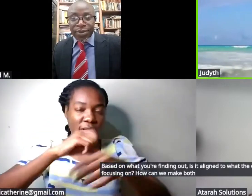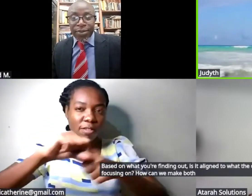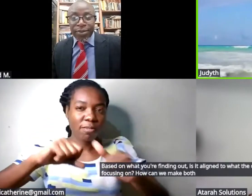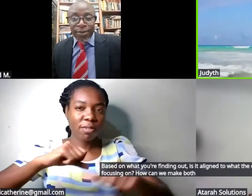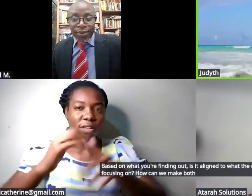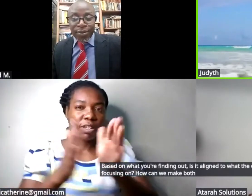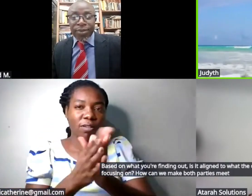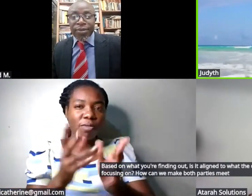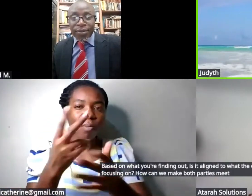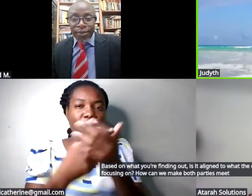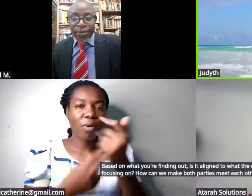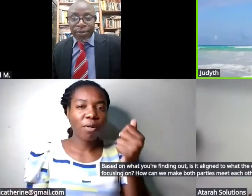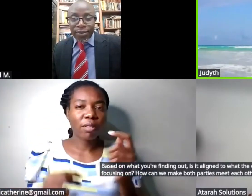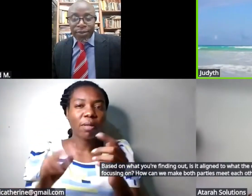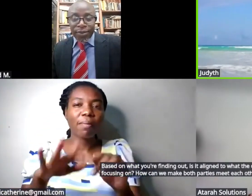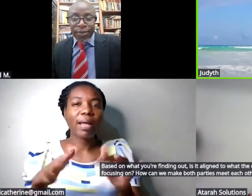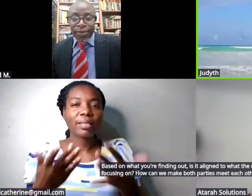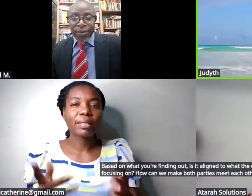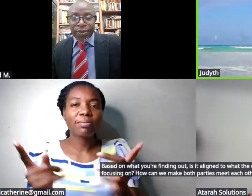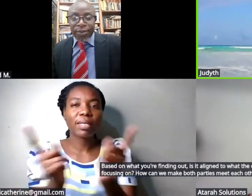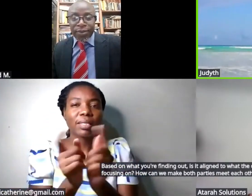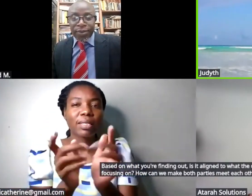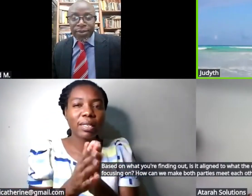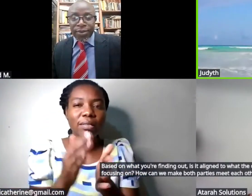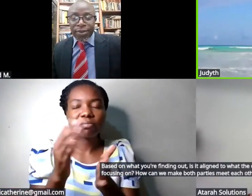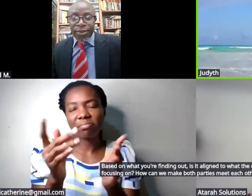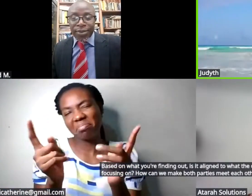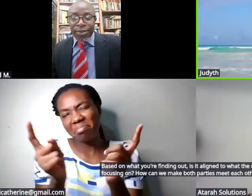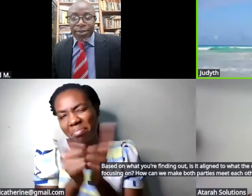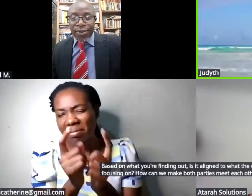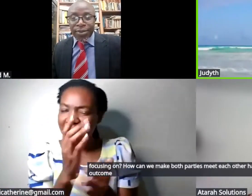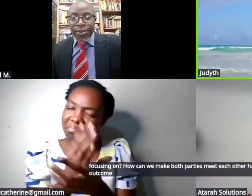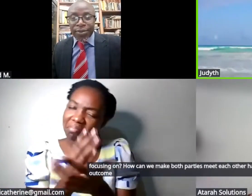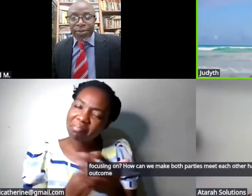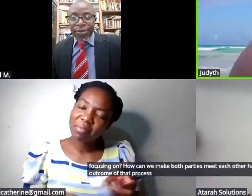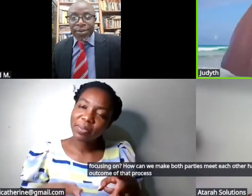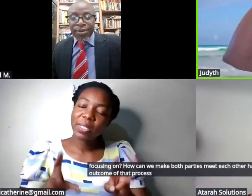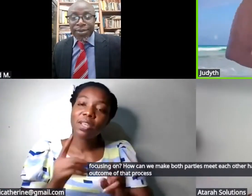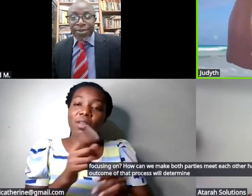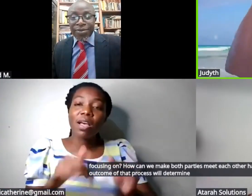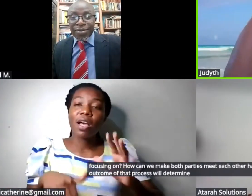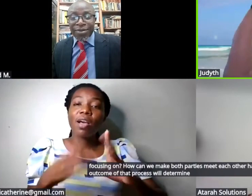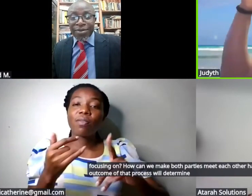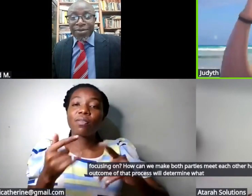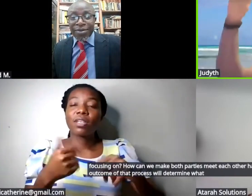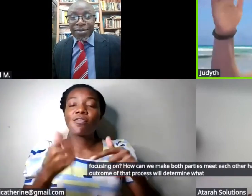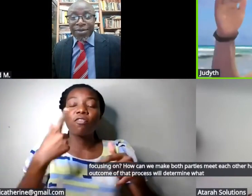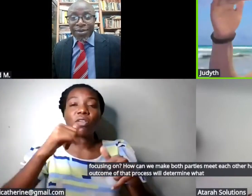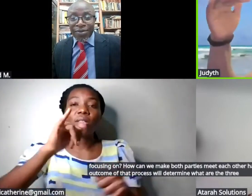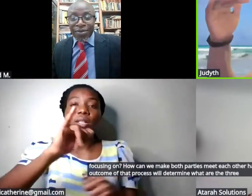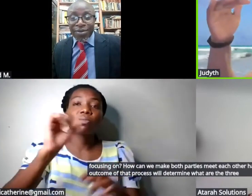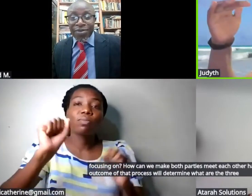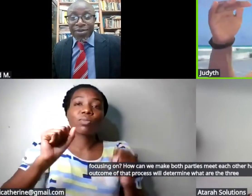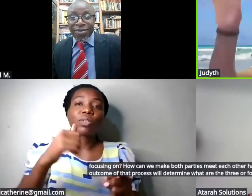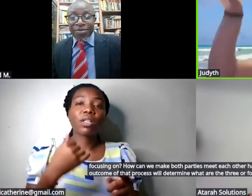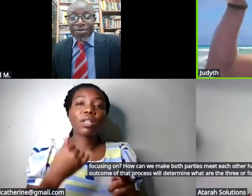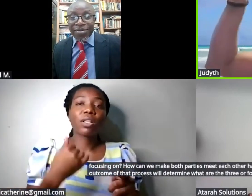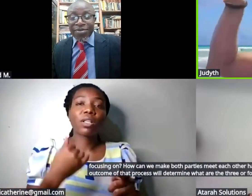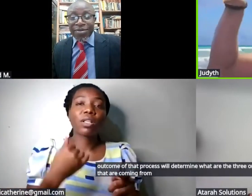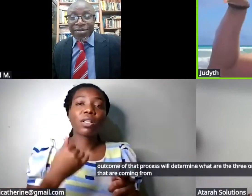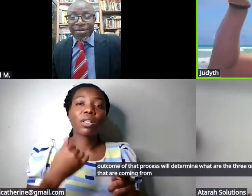other halfway? And then the outcome of that process will determine what are the 3 or 4 top needs that are coming